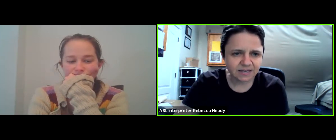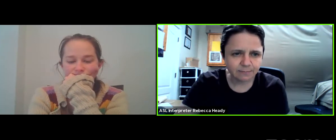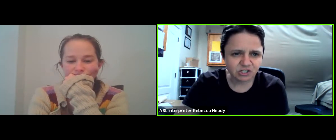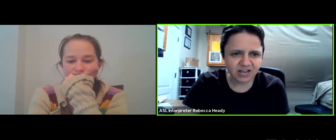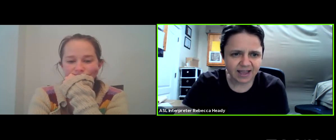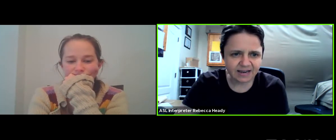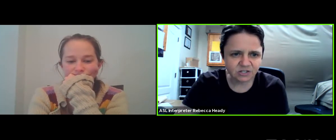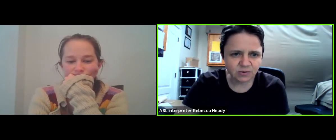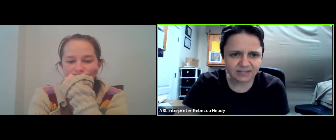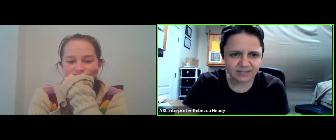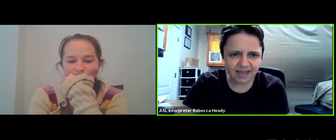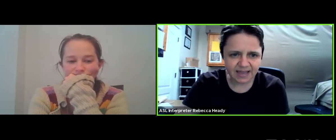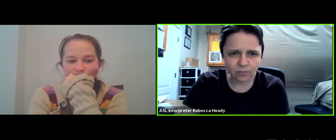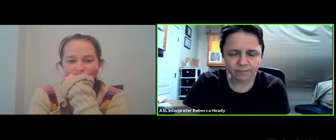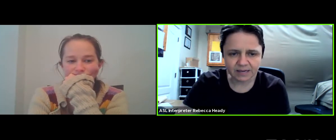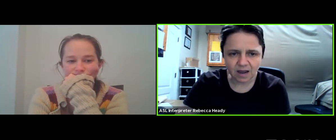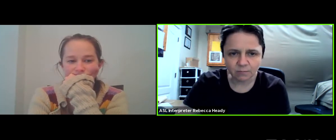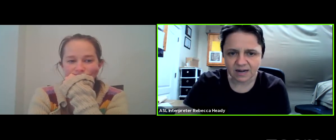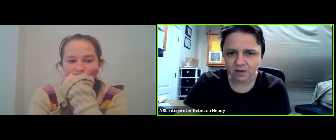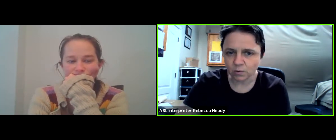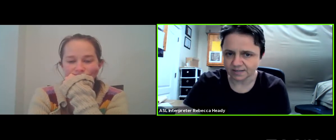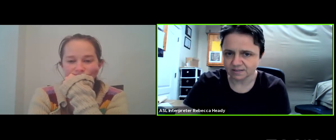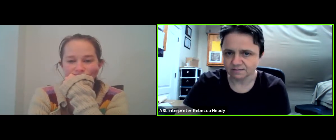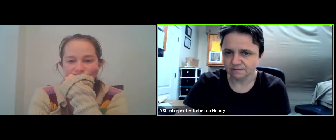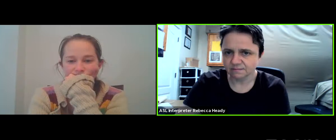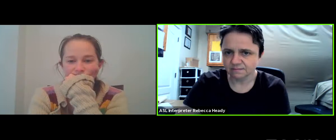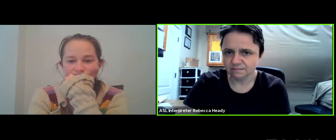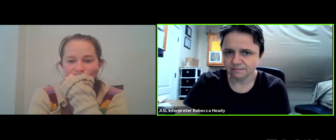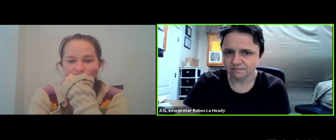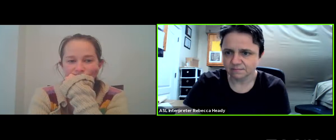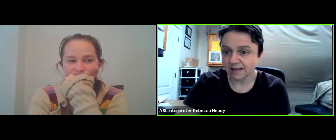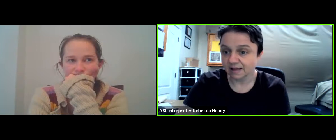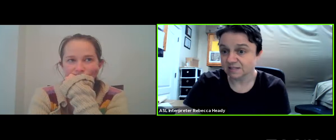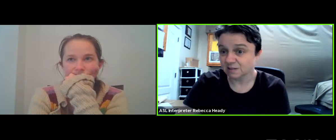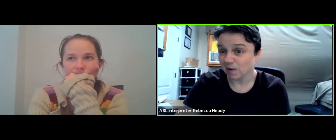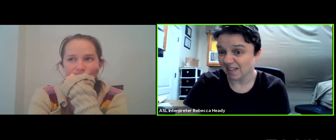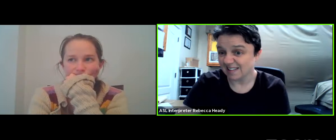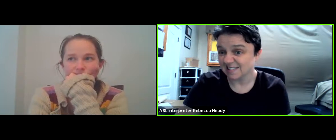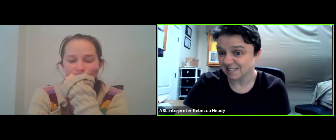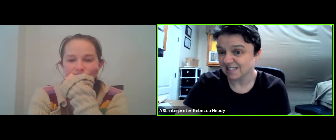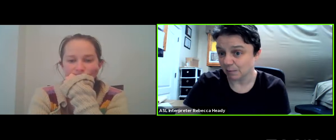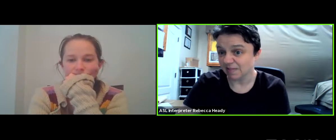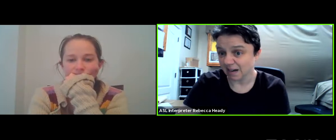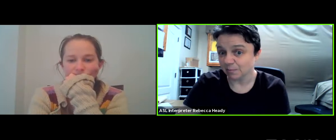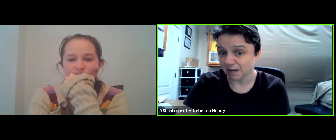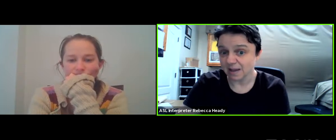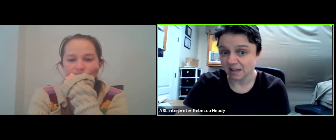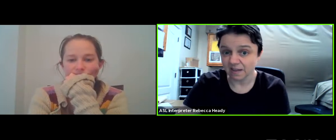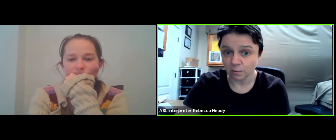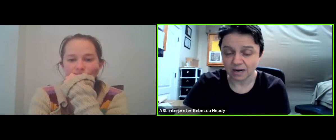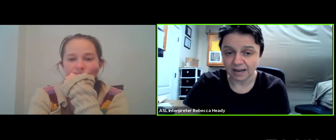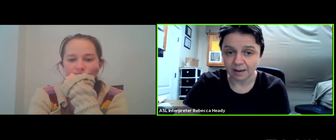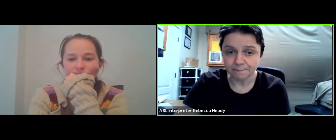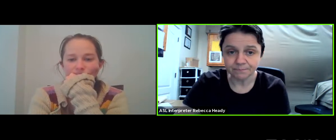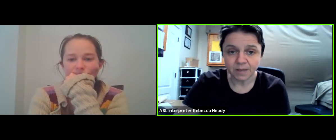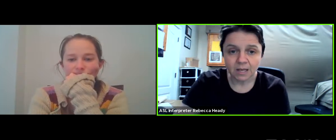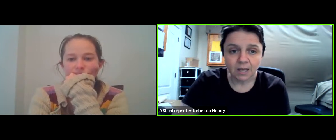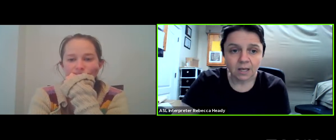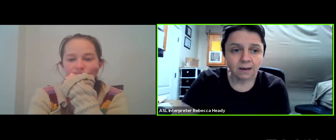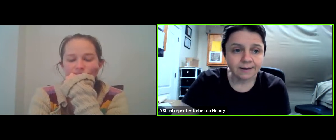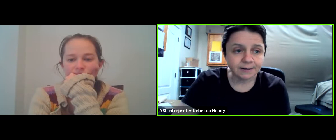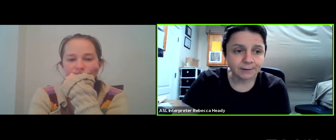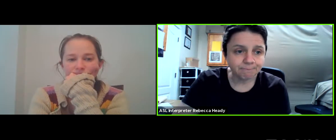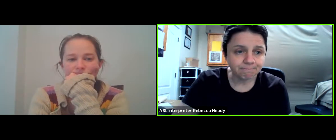says, if I type GA to SK, it would mean I'm ready to quit. Like, this is my last statement that I'm going to make, and then I want to hang up.